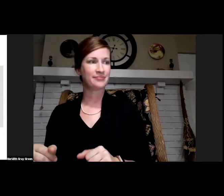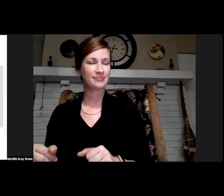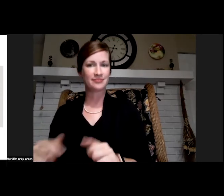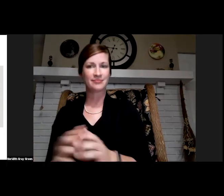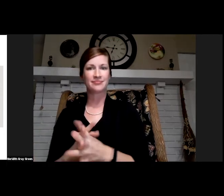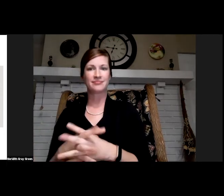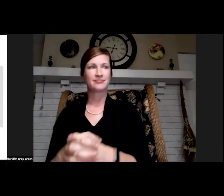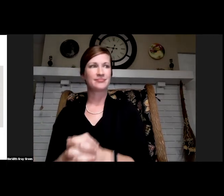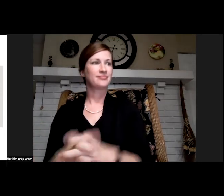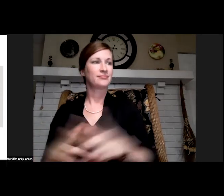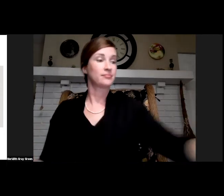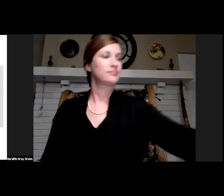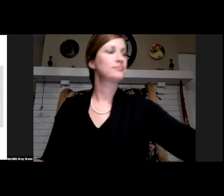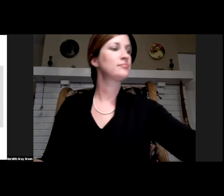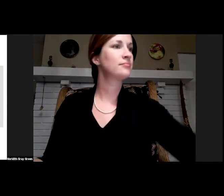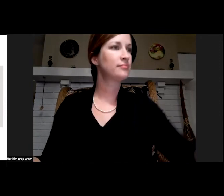display.